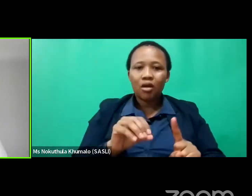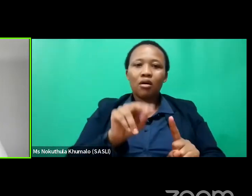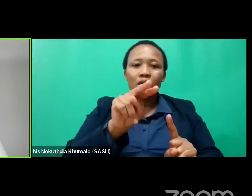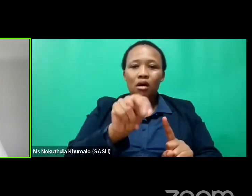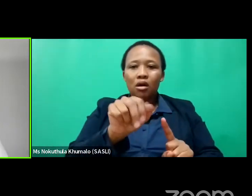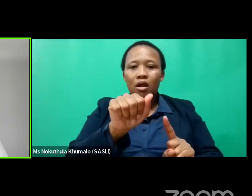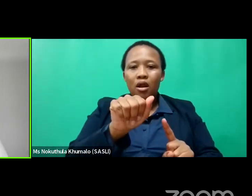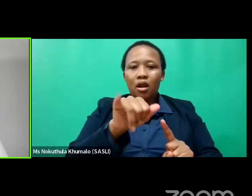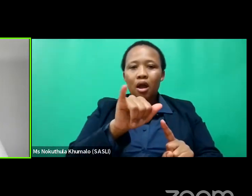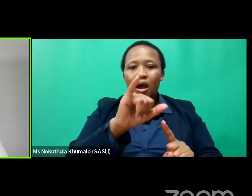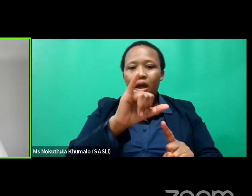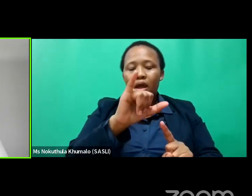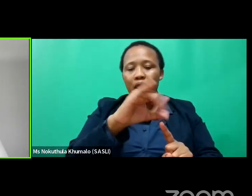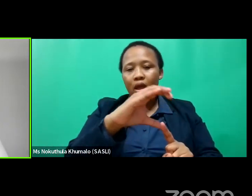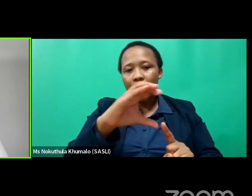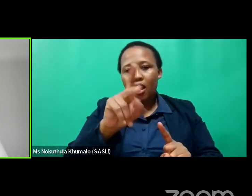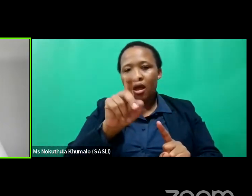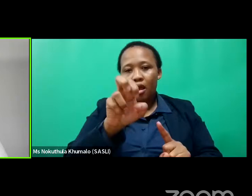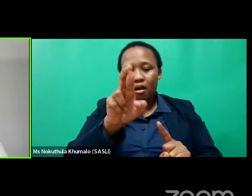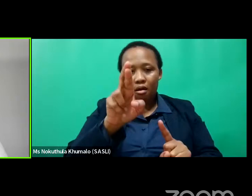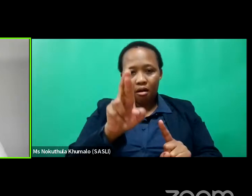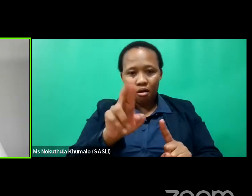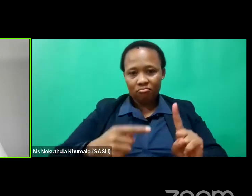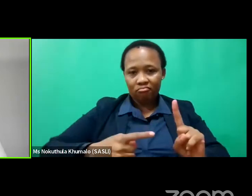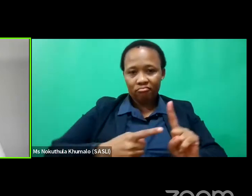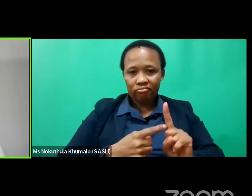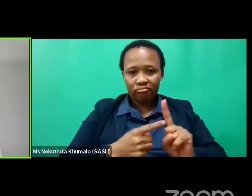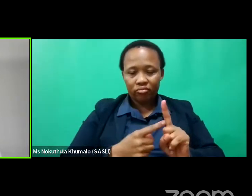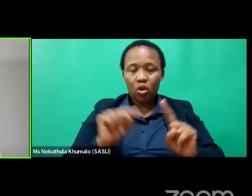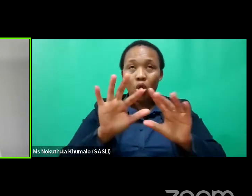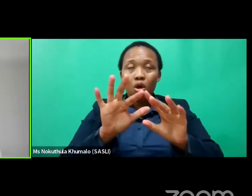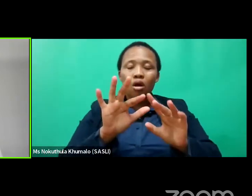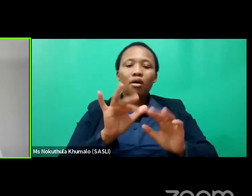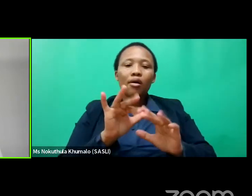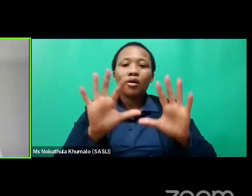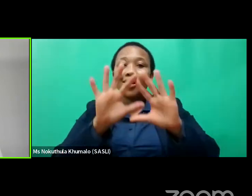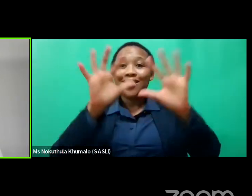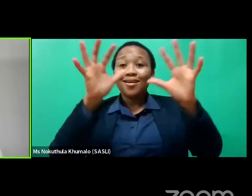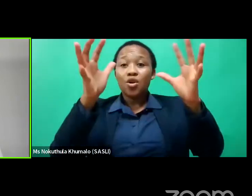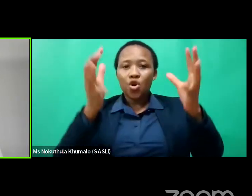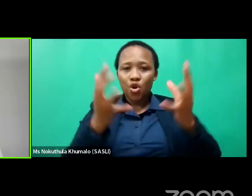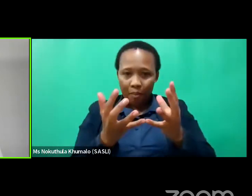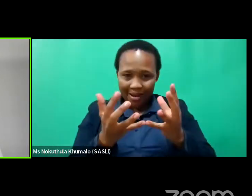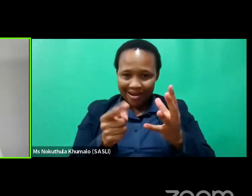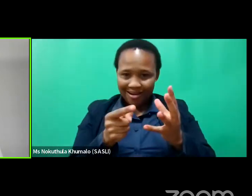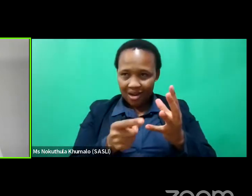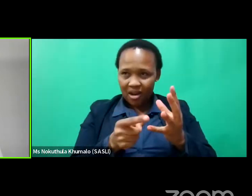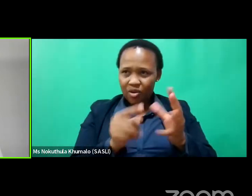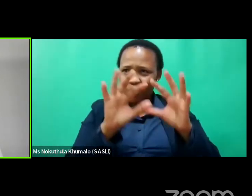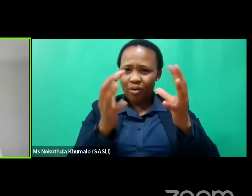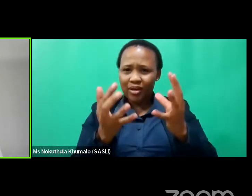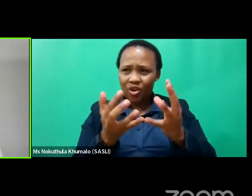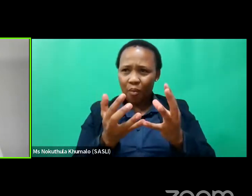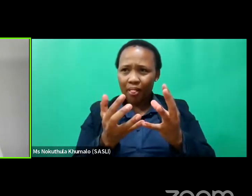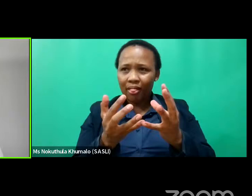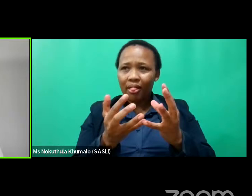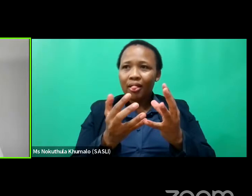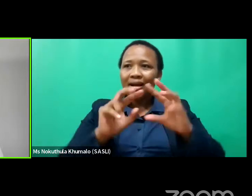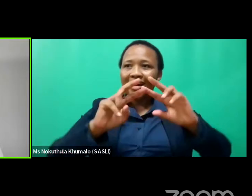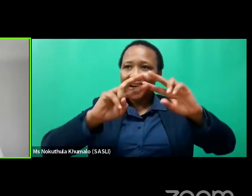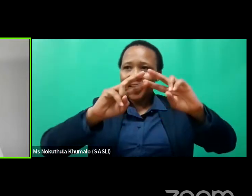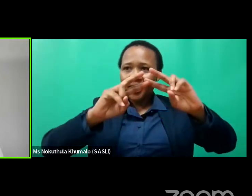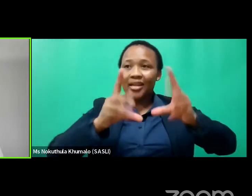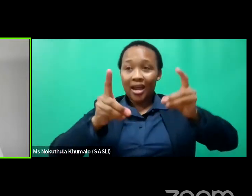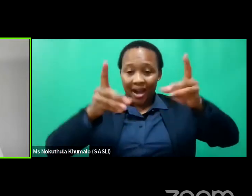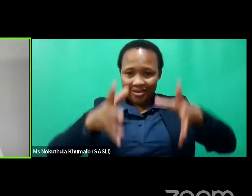Academic of the Global Listening Center and an extraordinary professor at the University of the Western Cape,